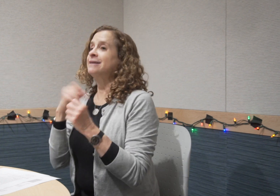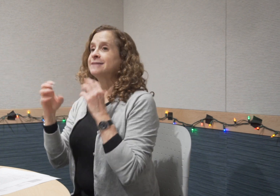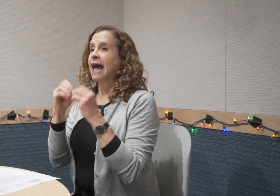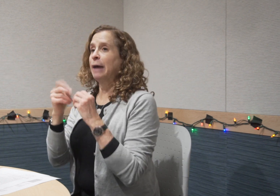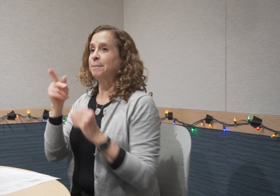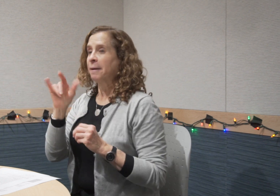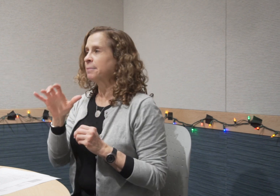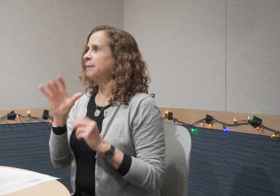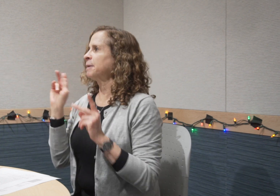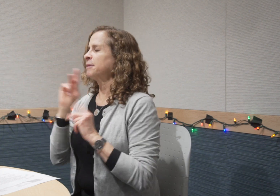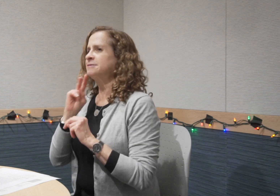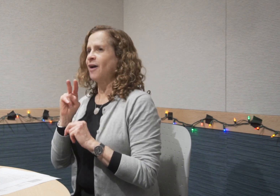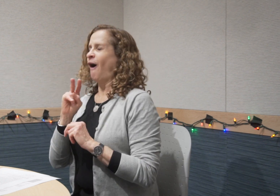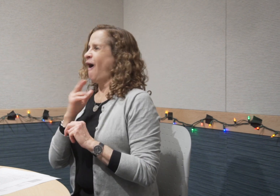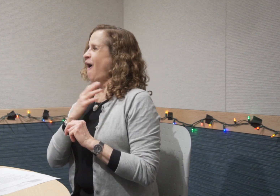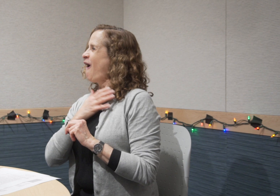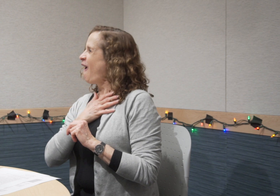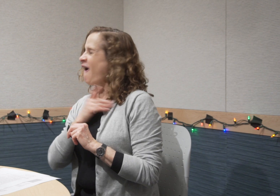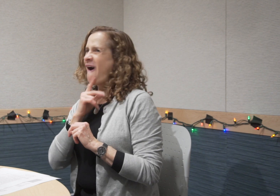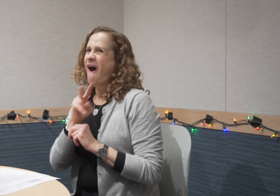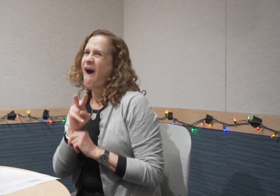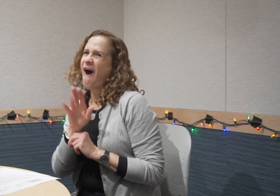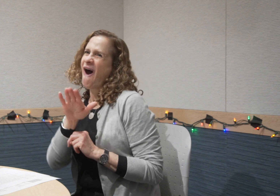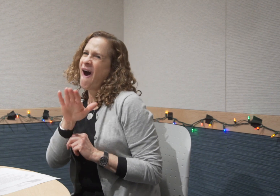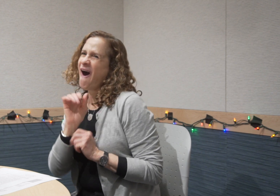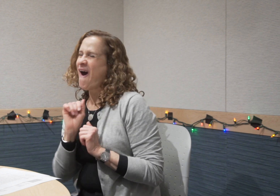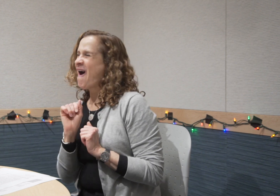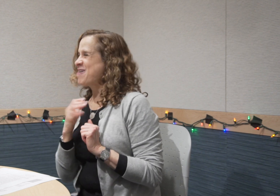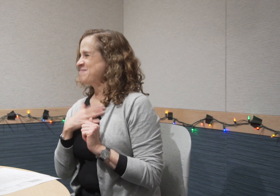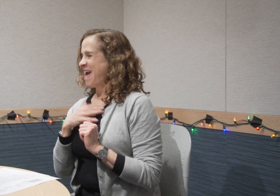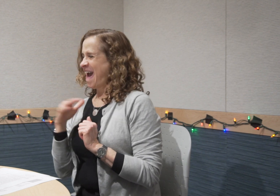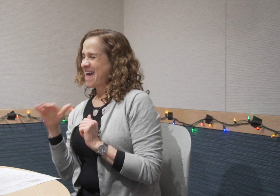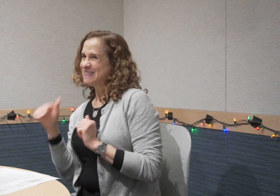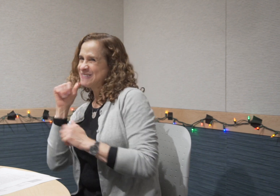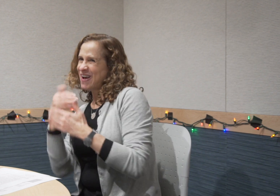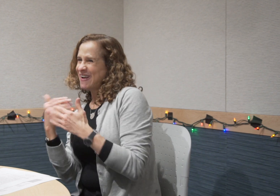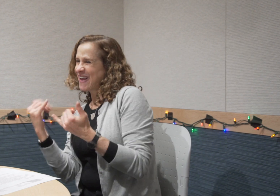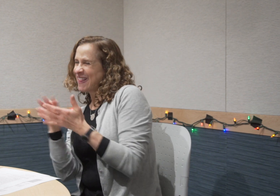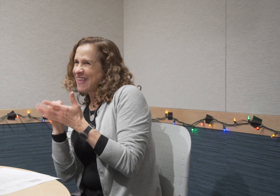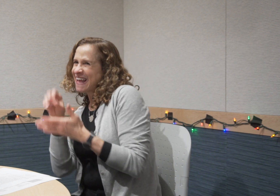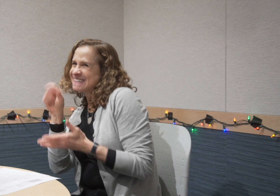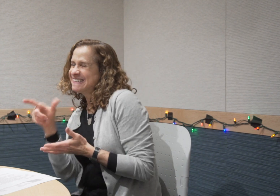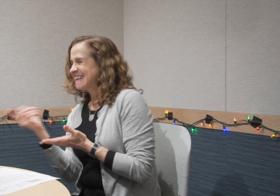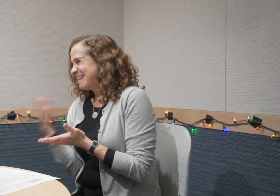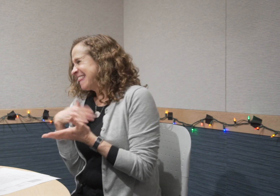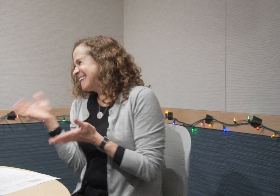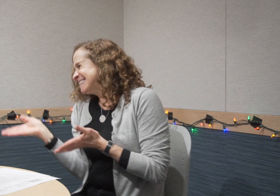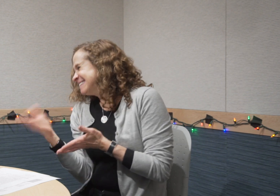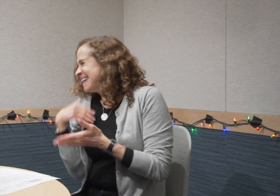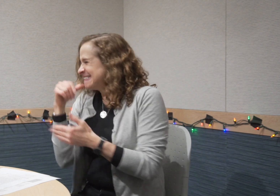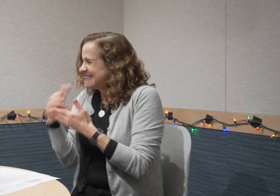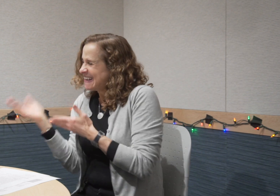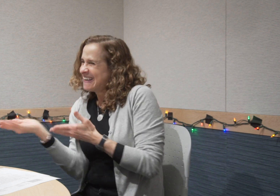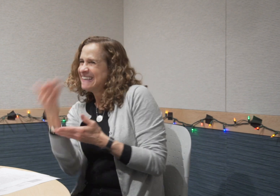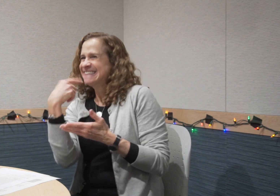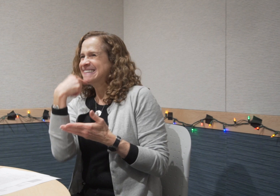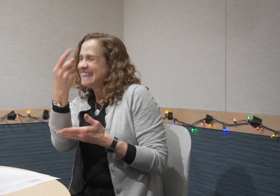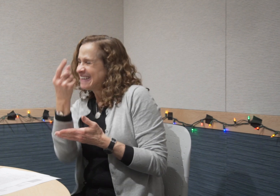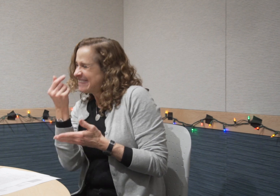of American Sign Language. And now when we sign in public, people are very touched by it. And they're like, oh, my daughter's learning ASL. I taught my daughter when